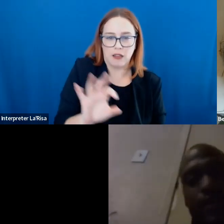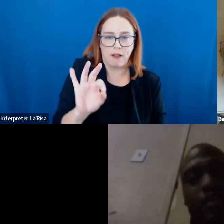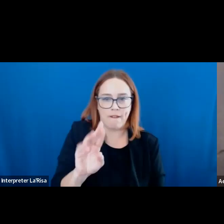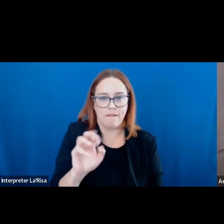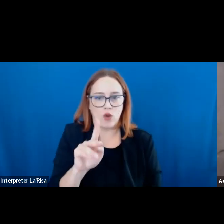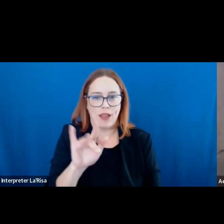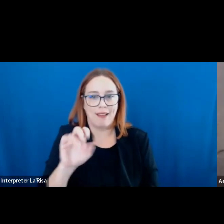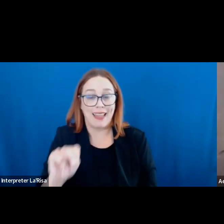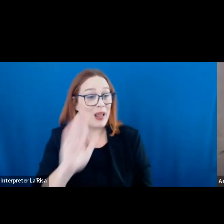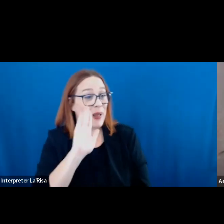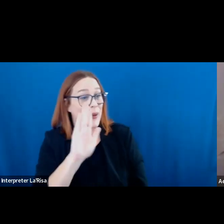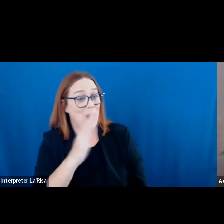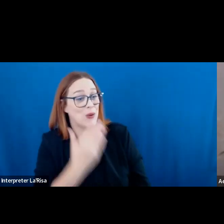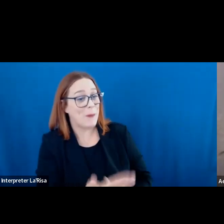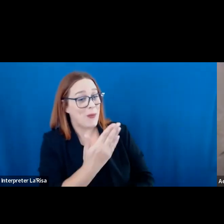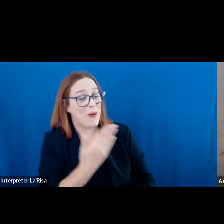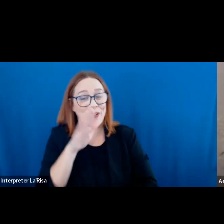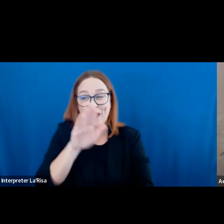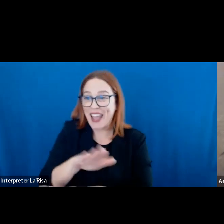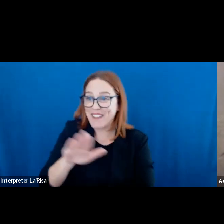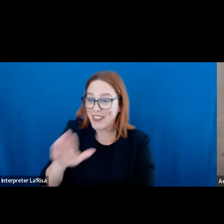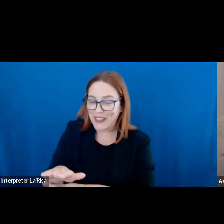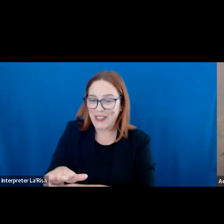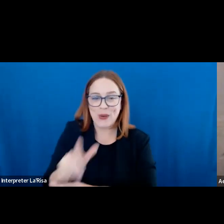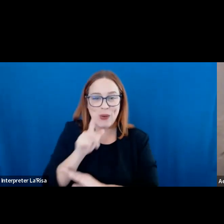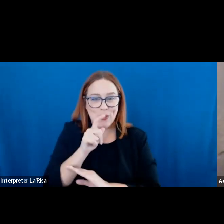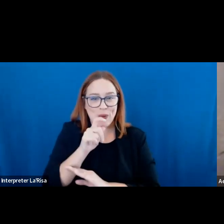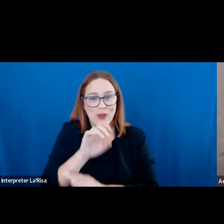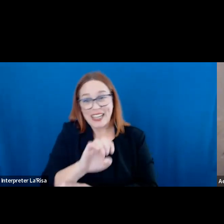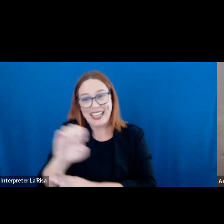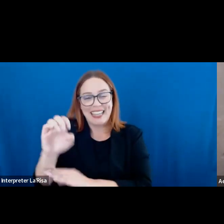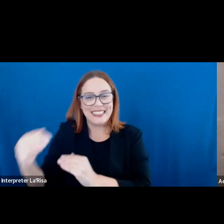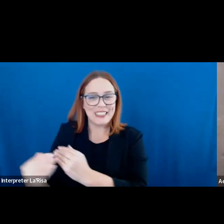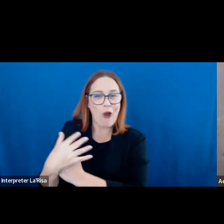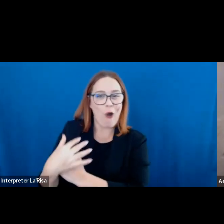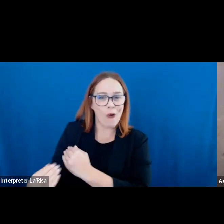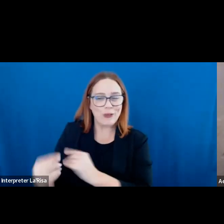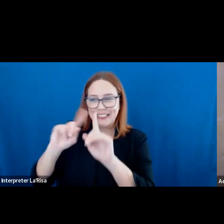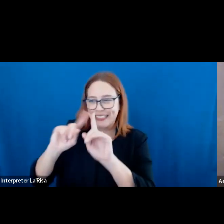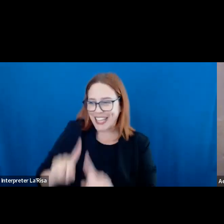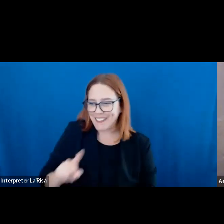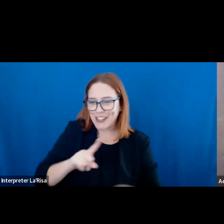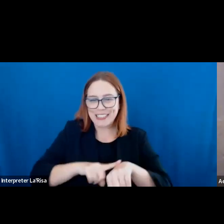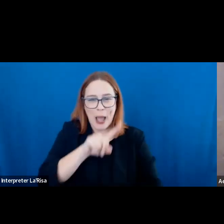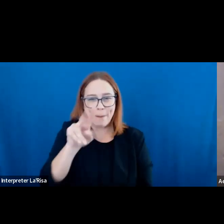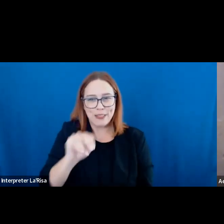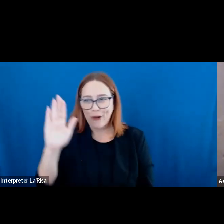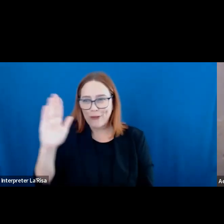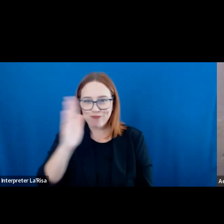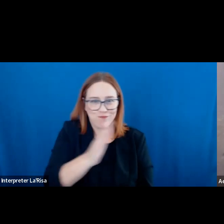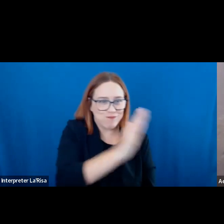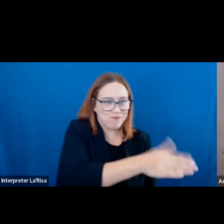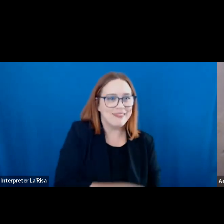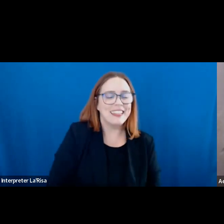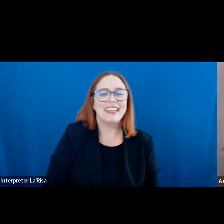Hi, good morning, good afternoon to you, those of you on the East Coast and in the different time zones if it's no longer morning.